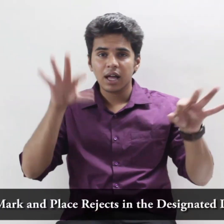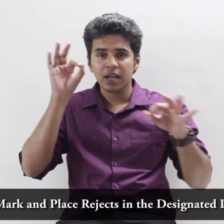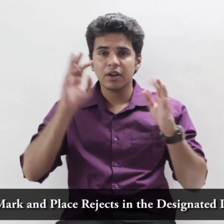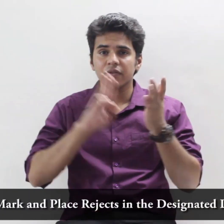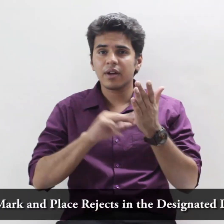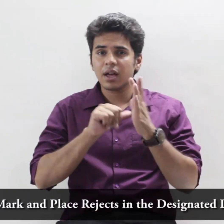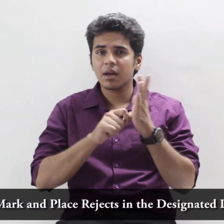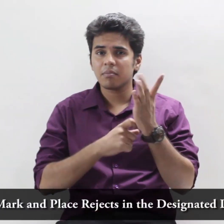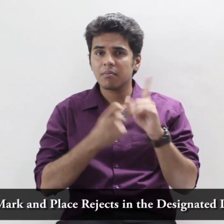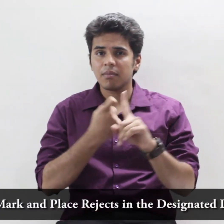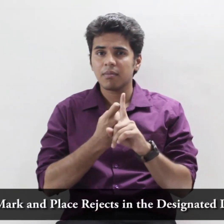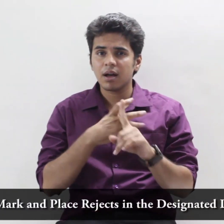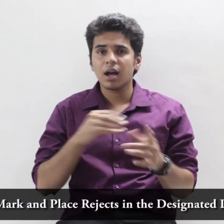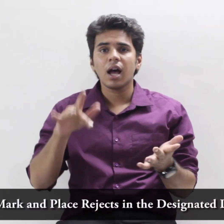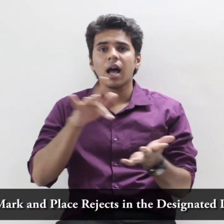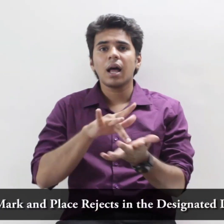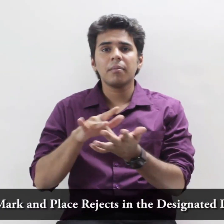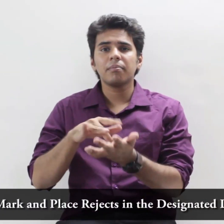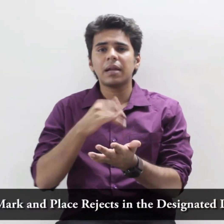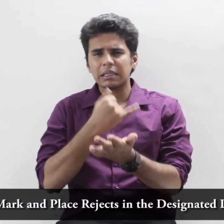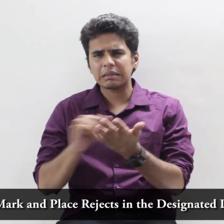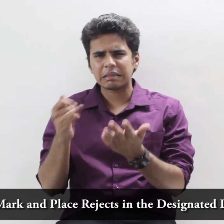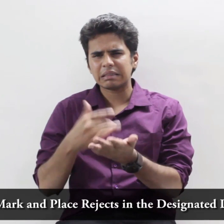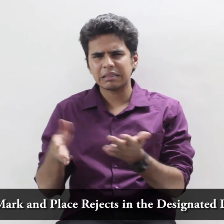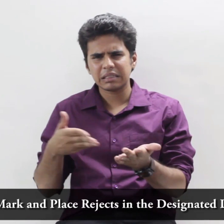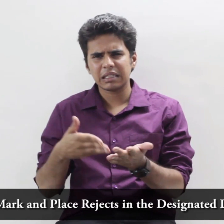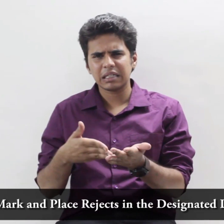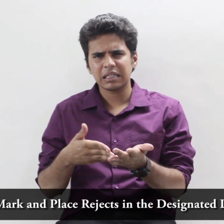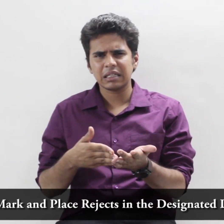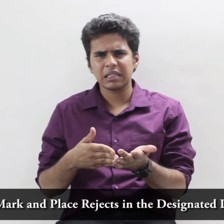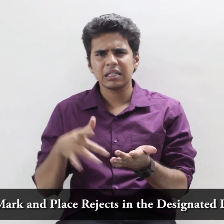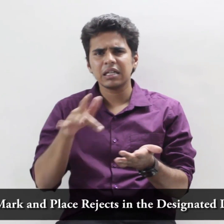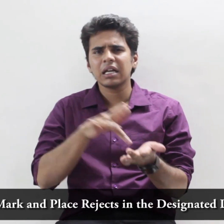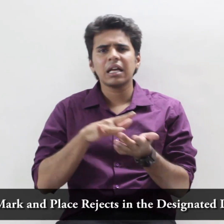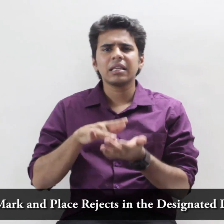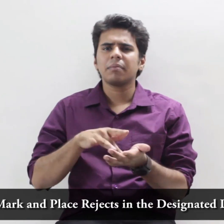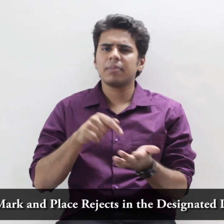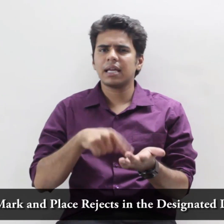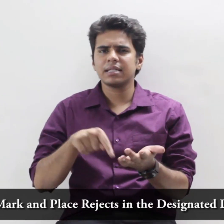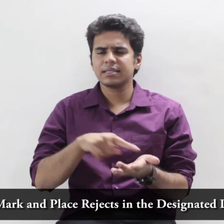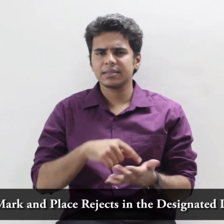identify, mark, and place rejects in the designated location.